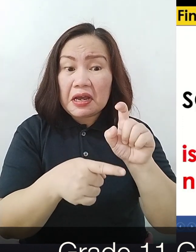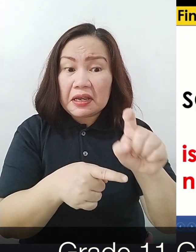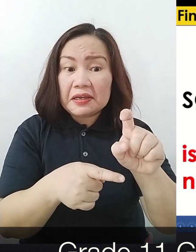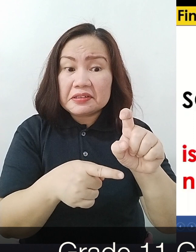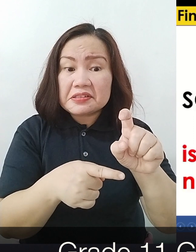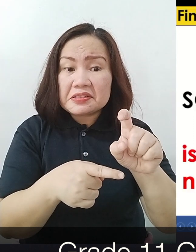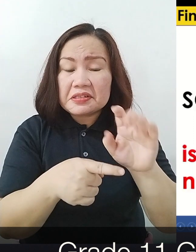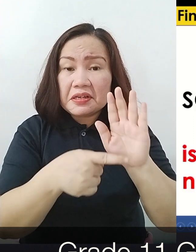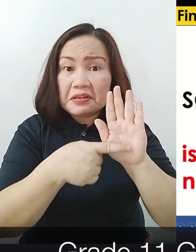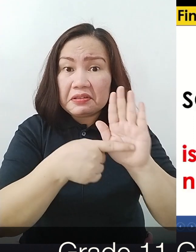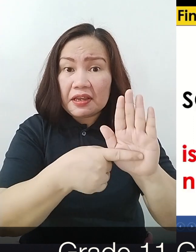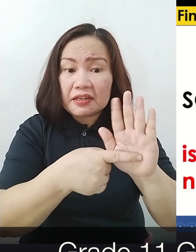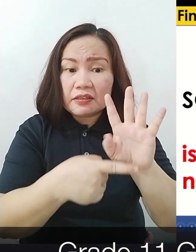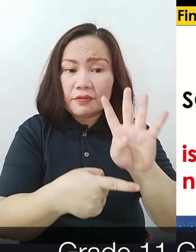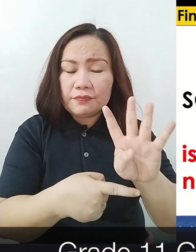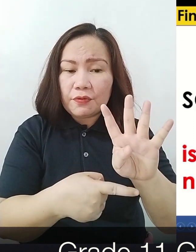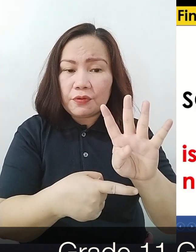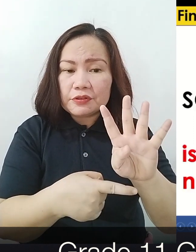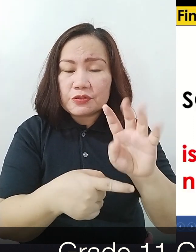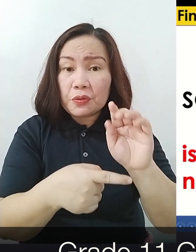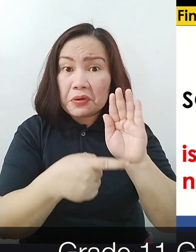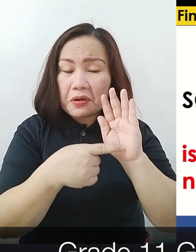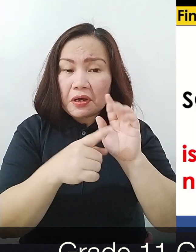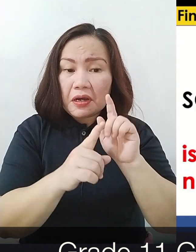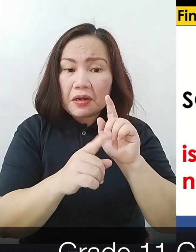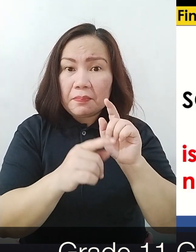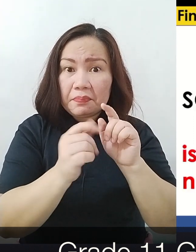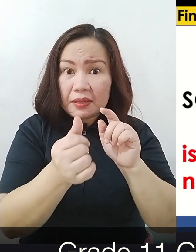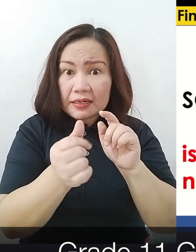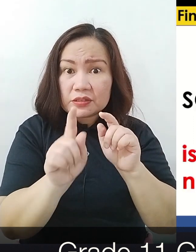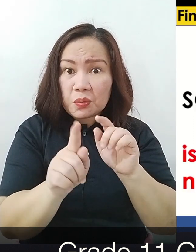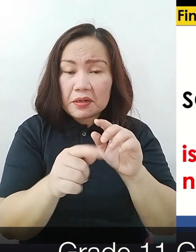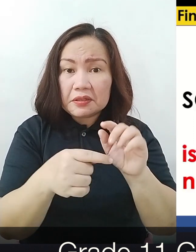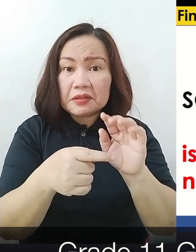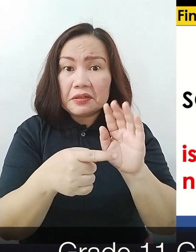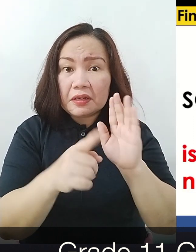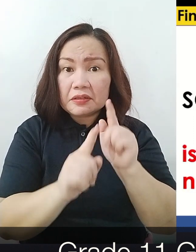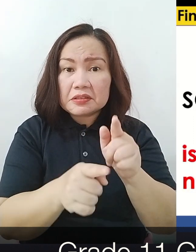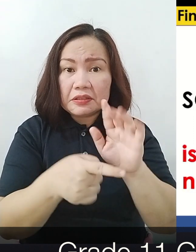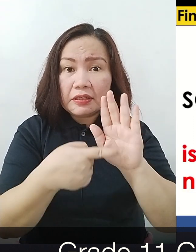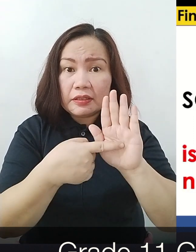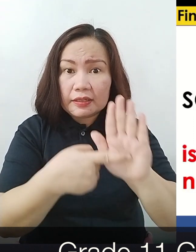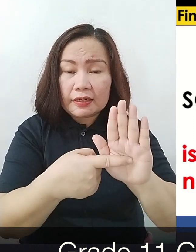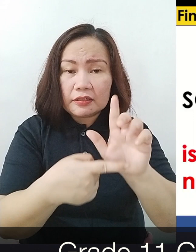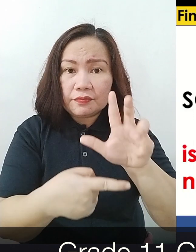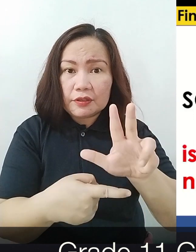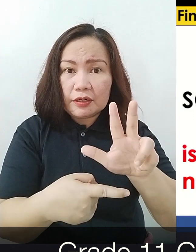square root of negative 3. So, bawal tayong magkaroon ng negative sa loob ng